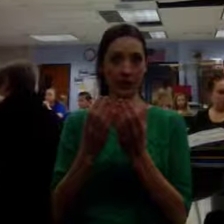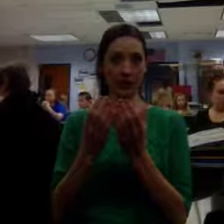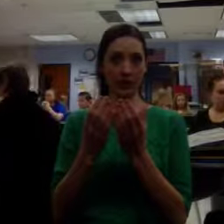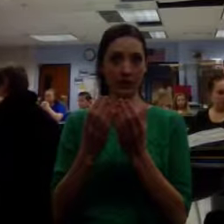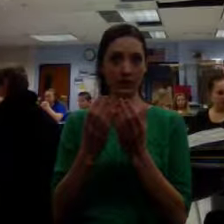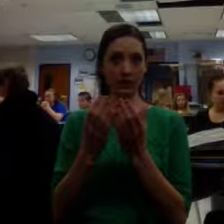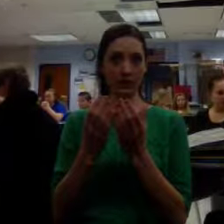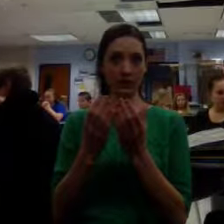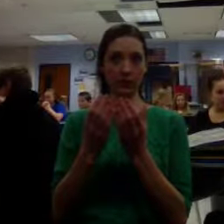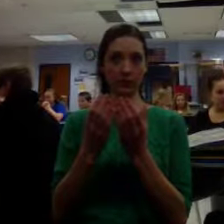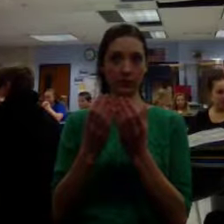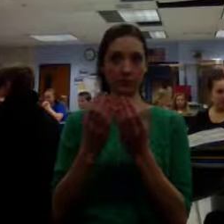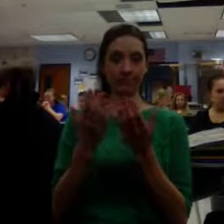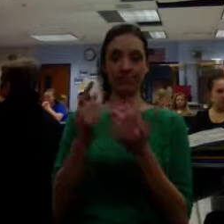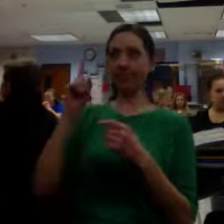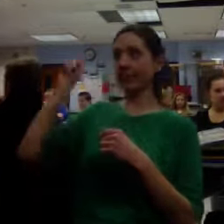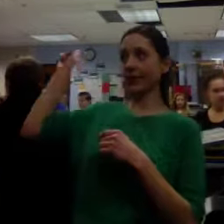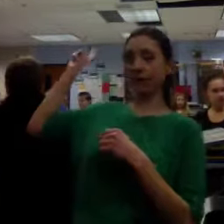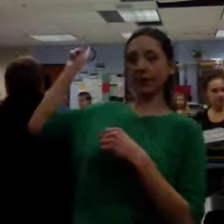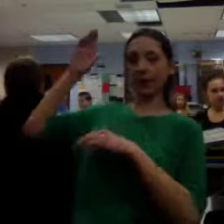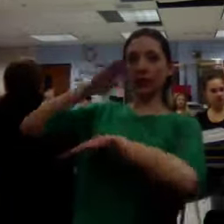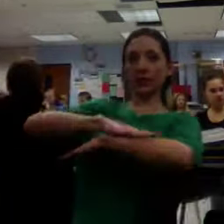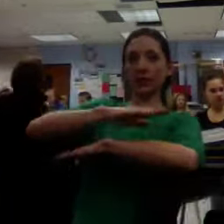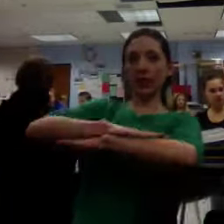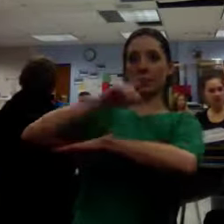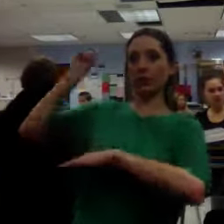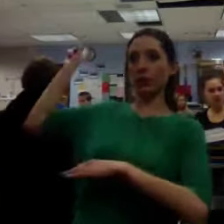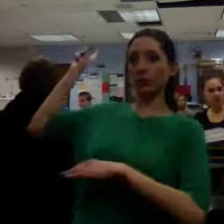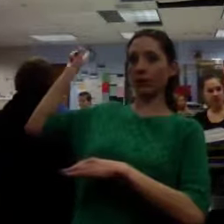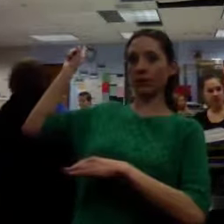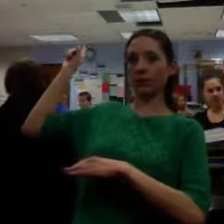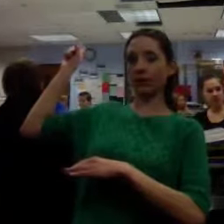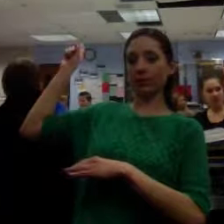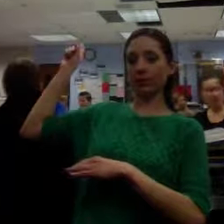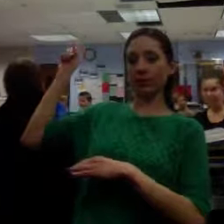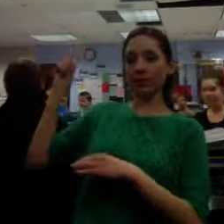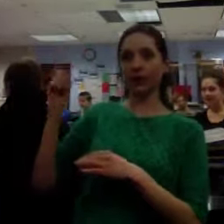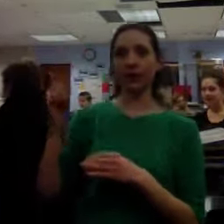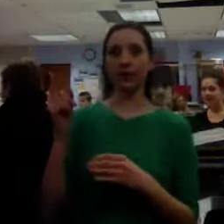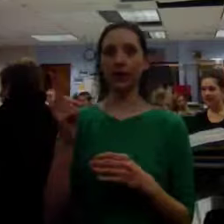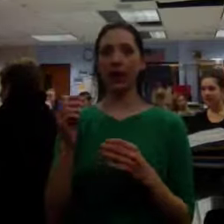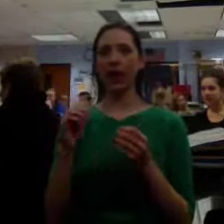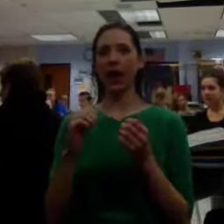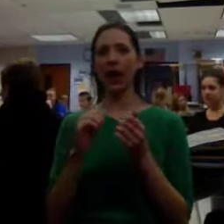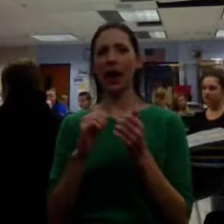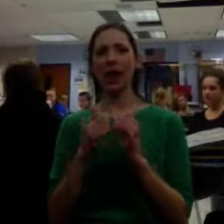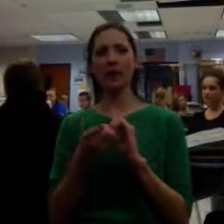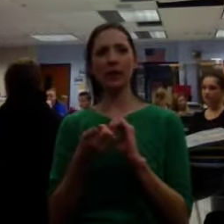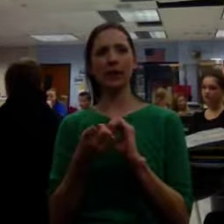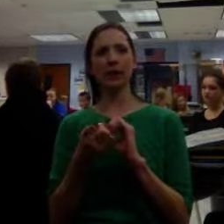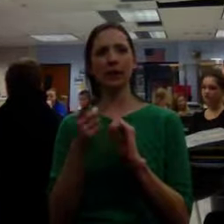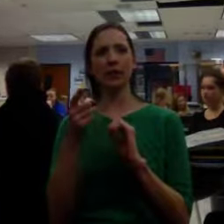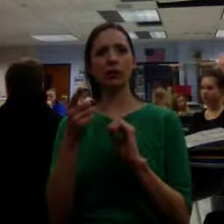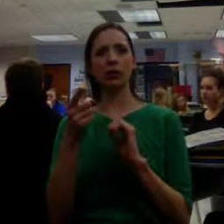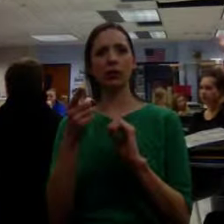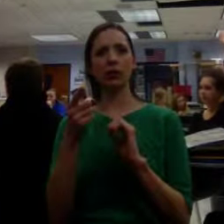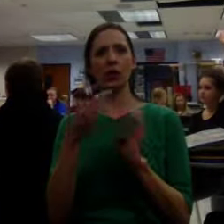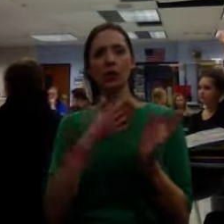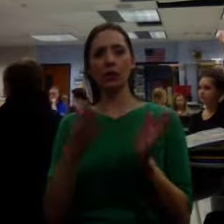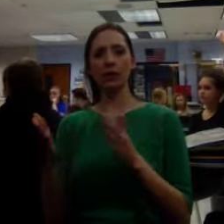tight. As children come, we're going to double up. How many of you planning to bring a child? Raise it up high. Hey, raise your hand. 1, 2,